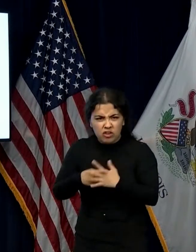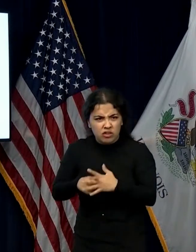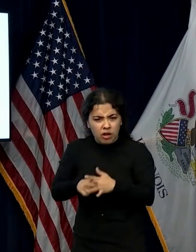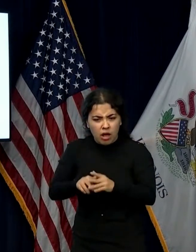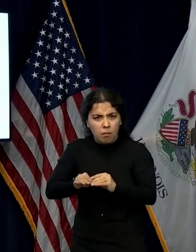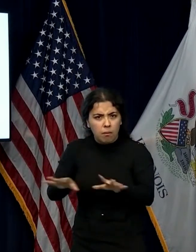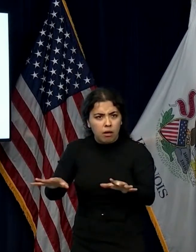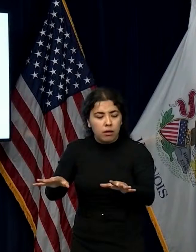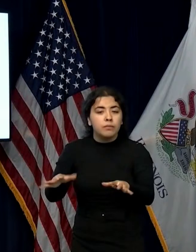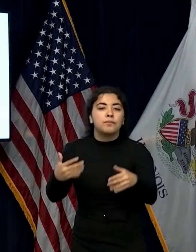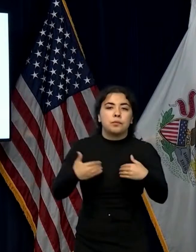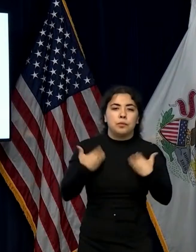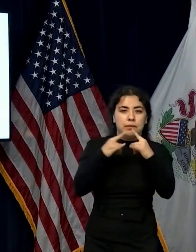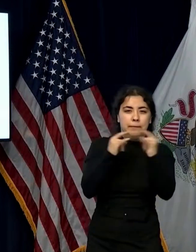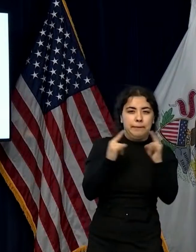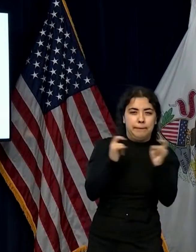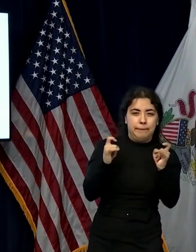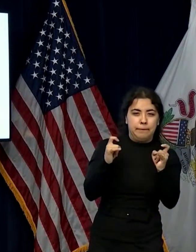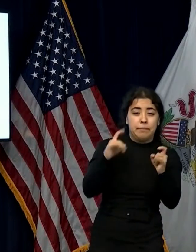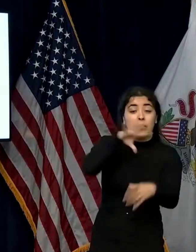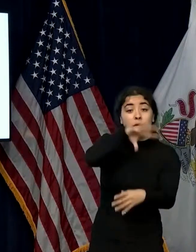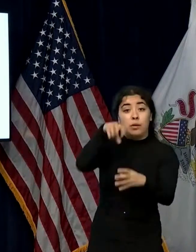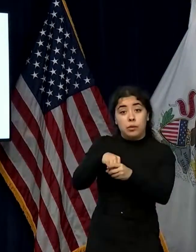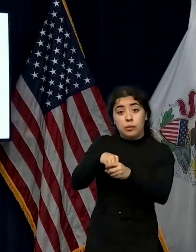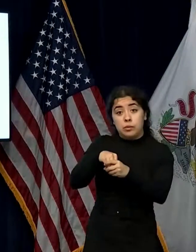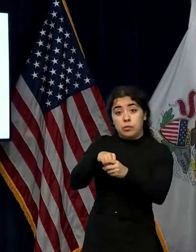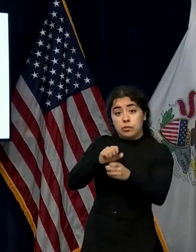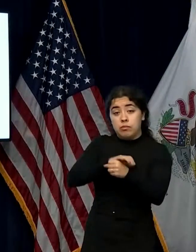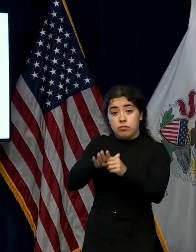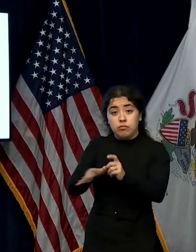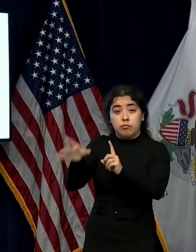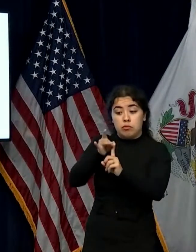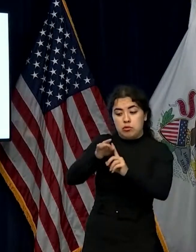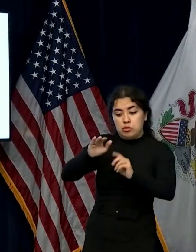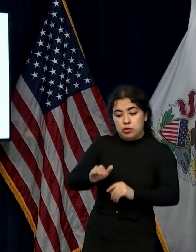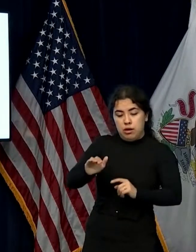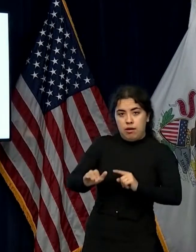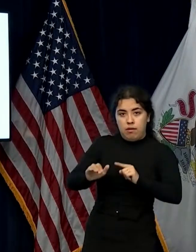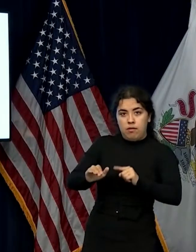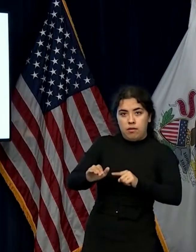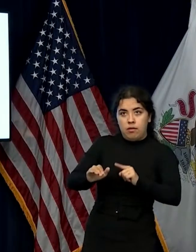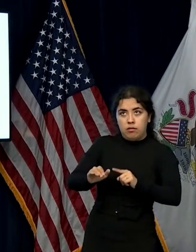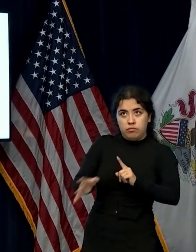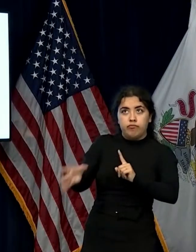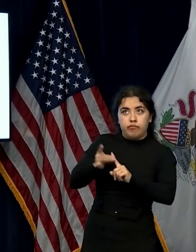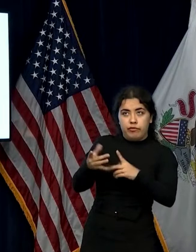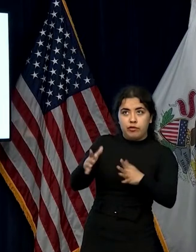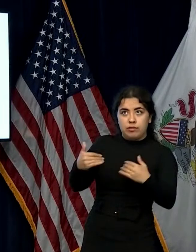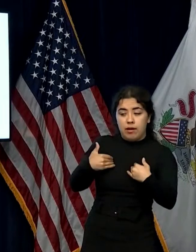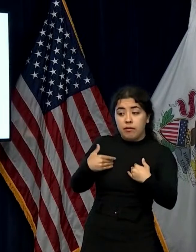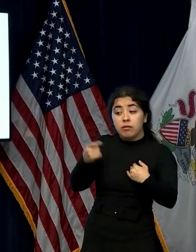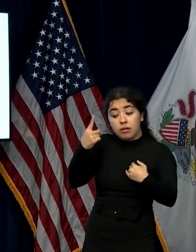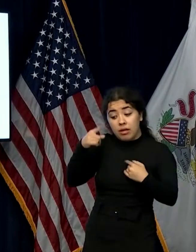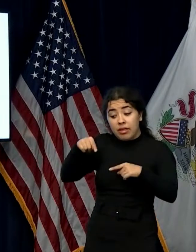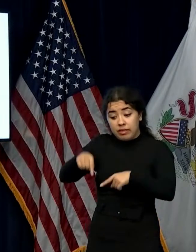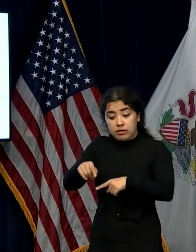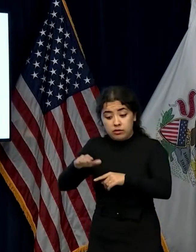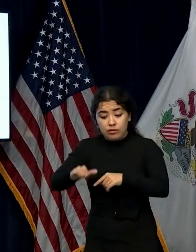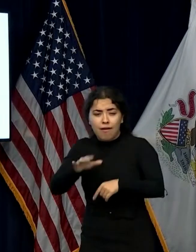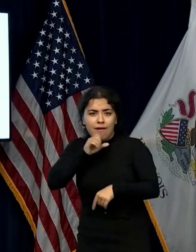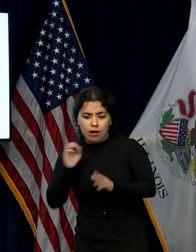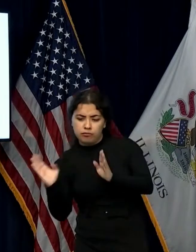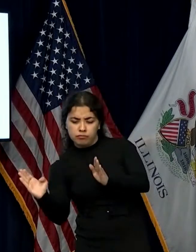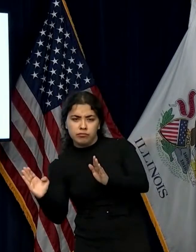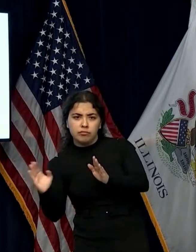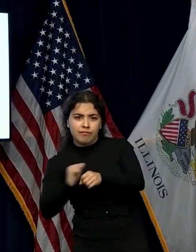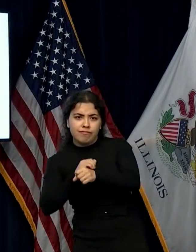including cases that occurred after the child, including those who were eligible to be vaccinated, returned